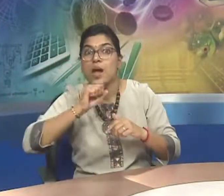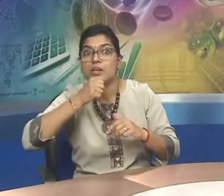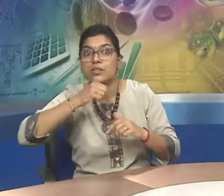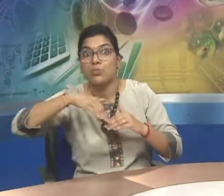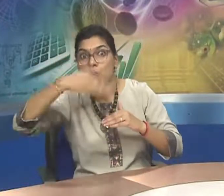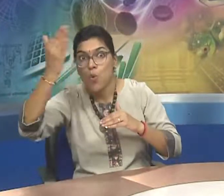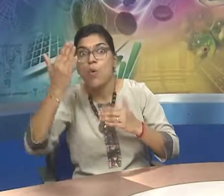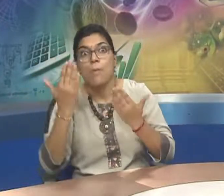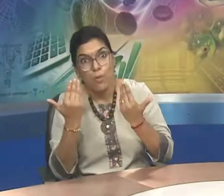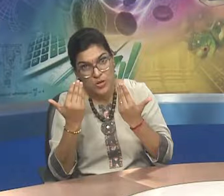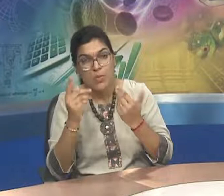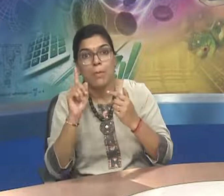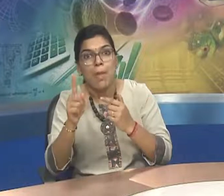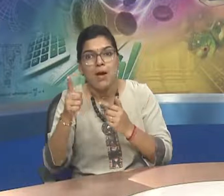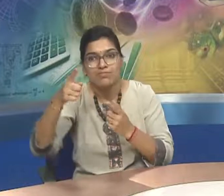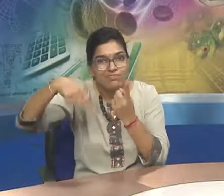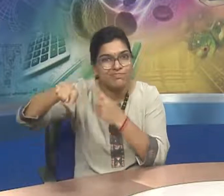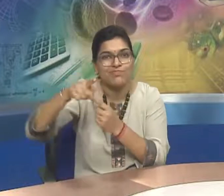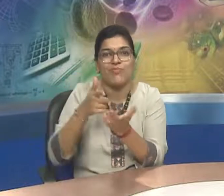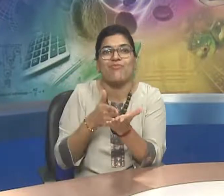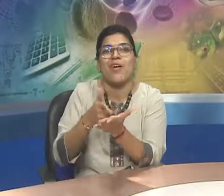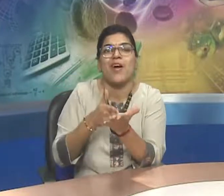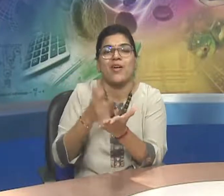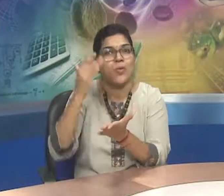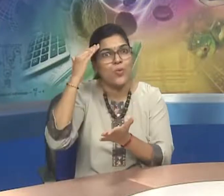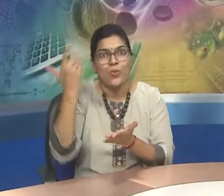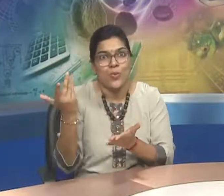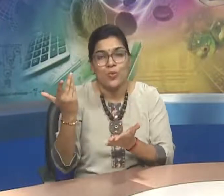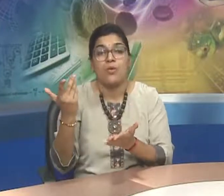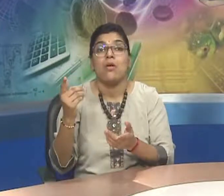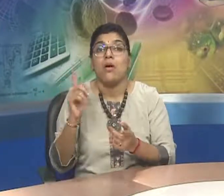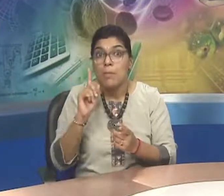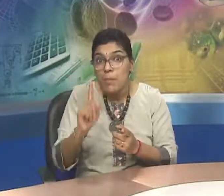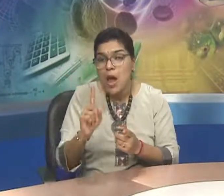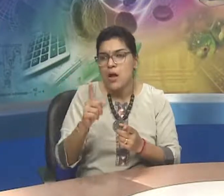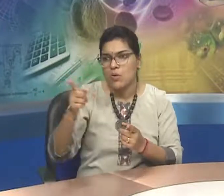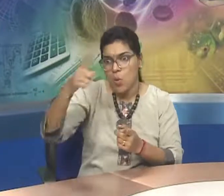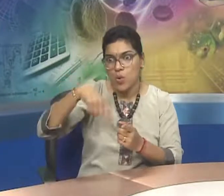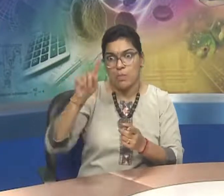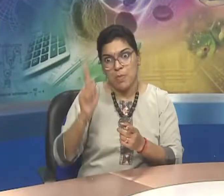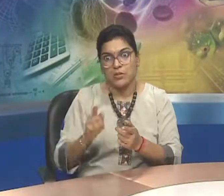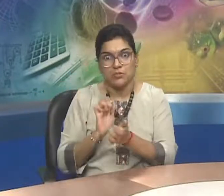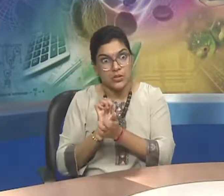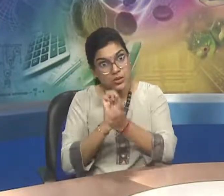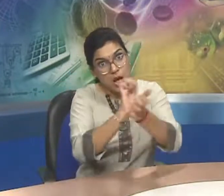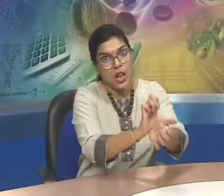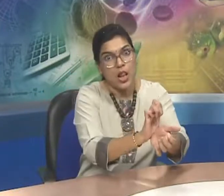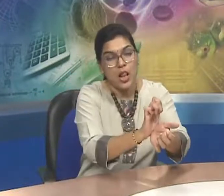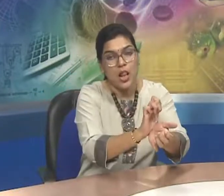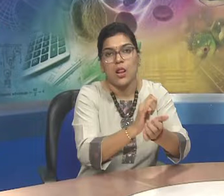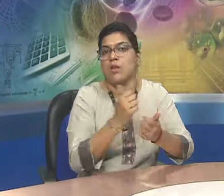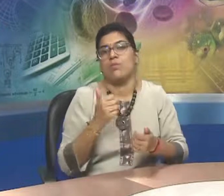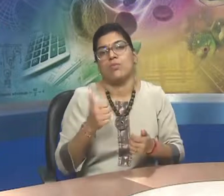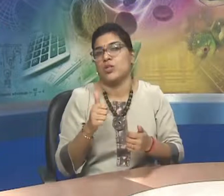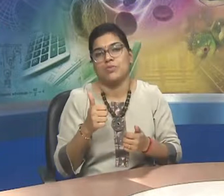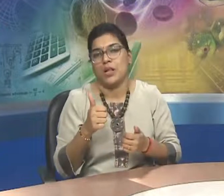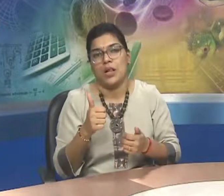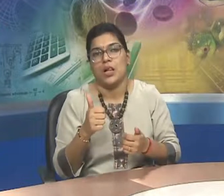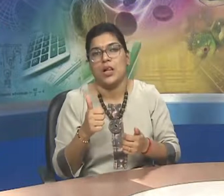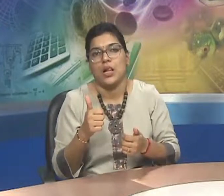the future and should take the right decision. So all these points